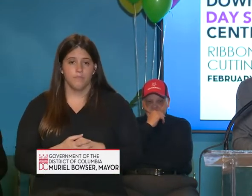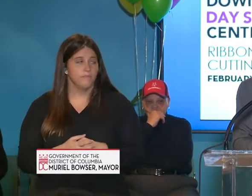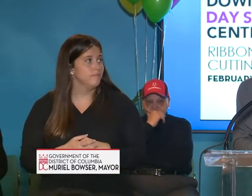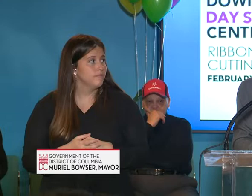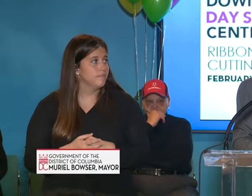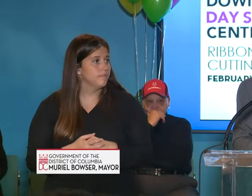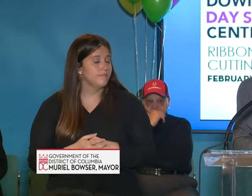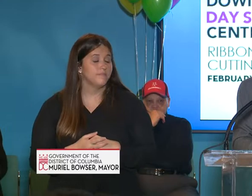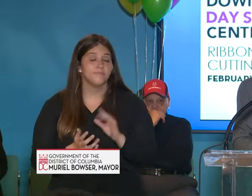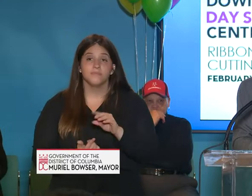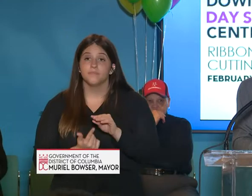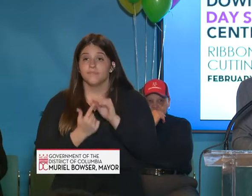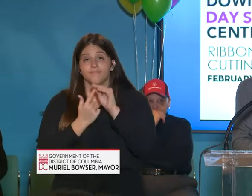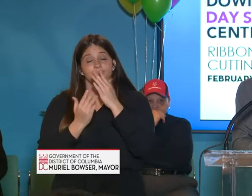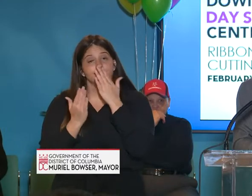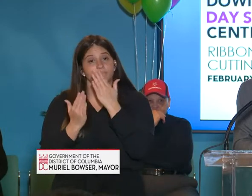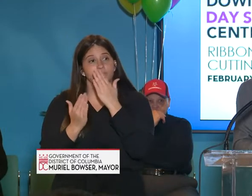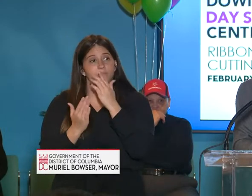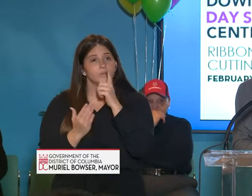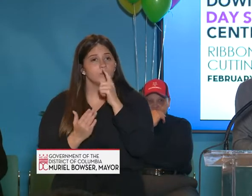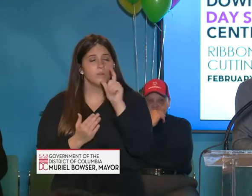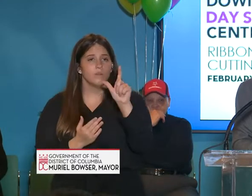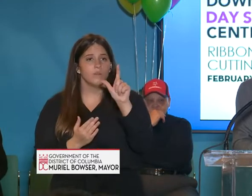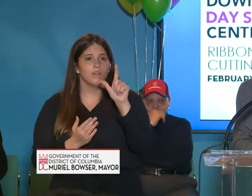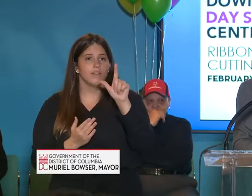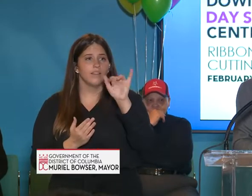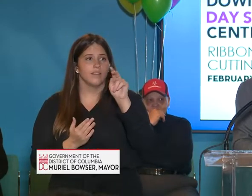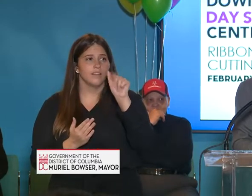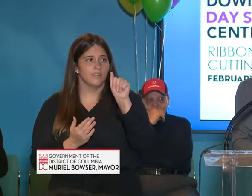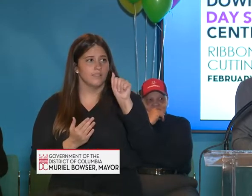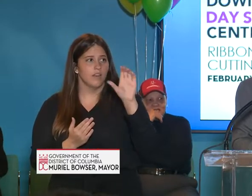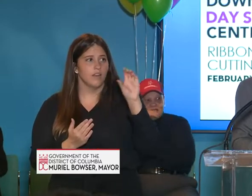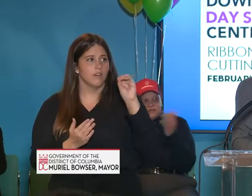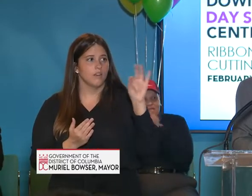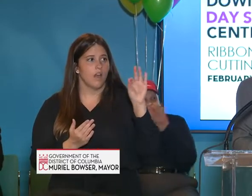finally, a special thanks to Linda Kaufman,